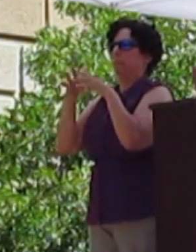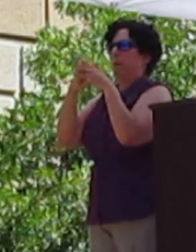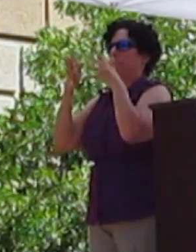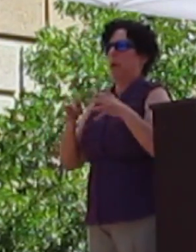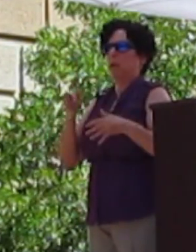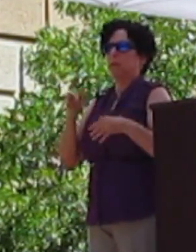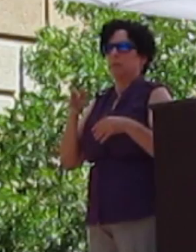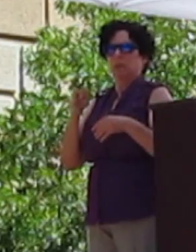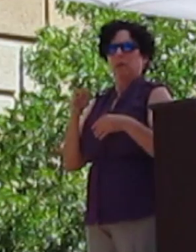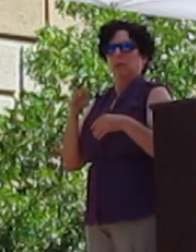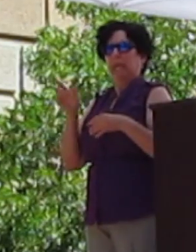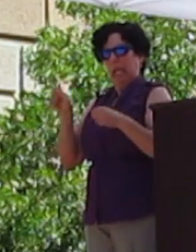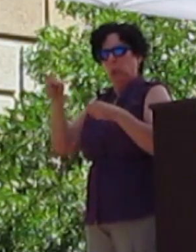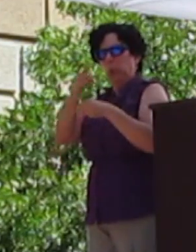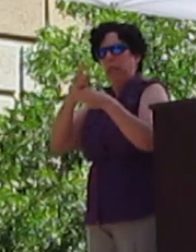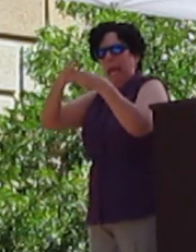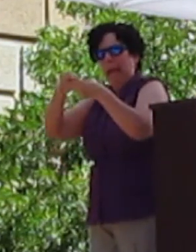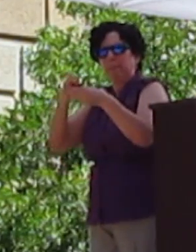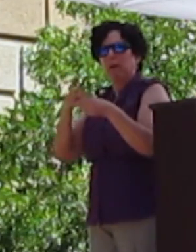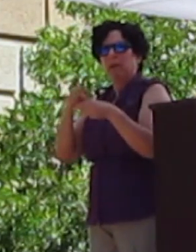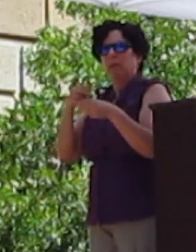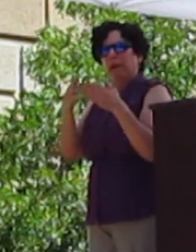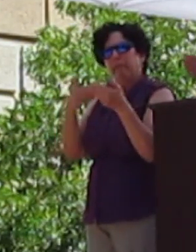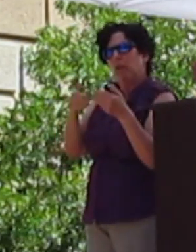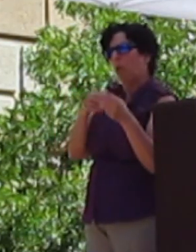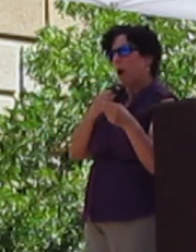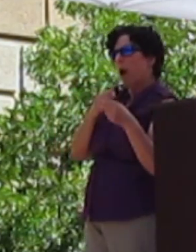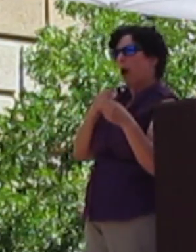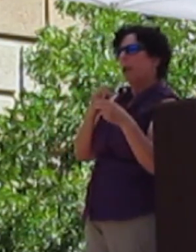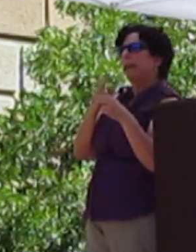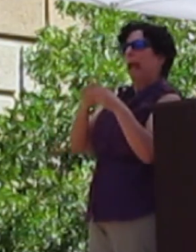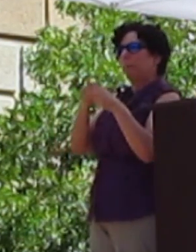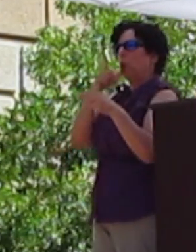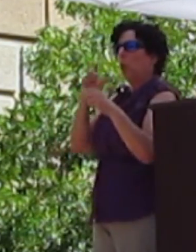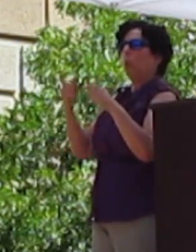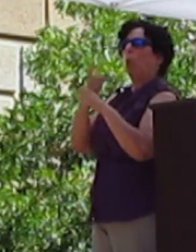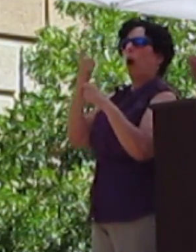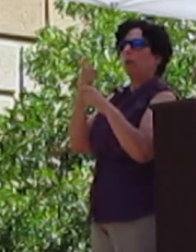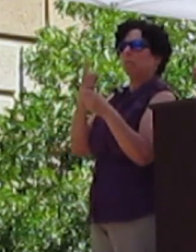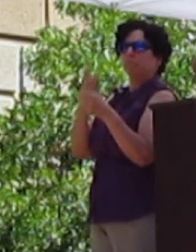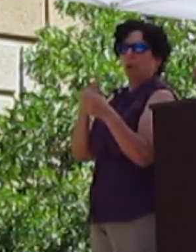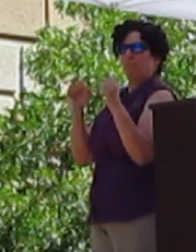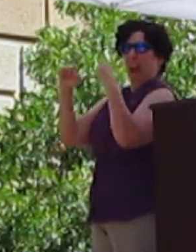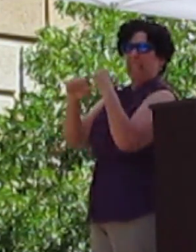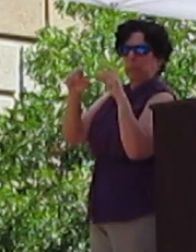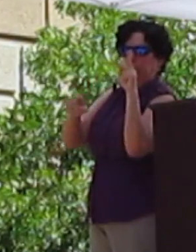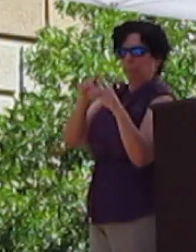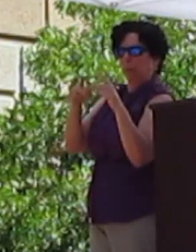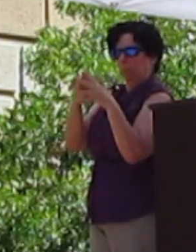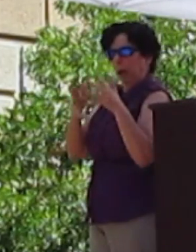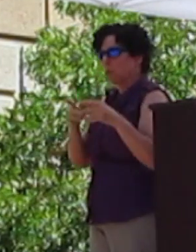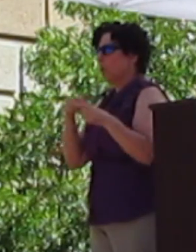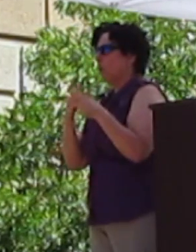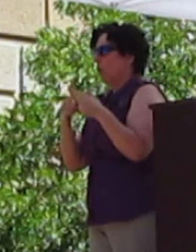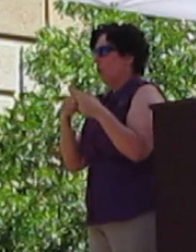than fighting white people or helping white people? For those of you who aren't natives, imagine if our history books implied that